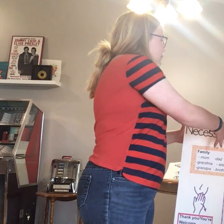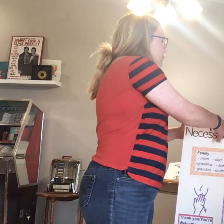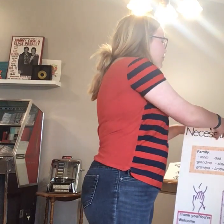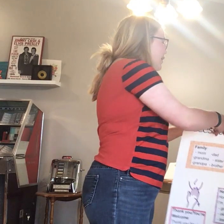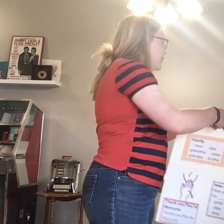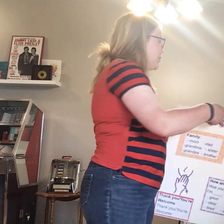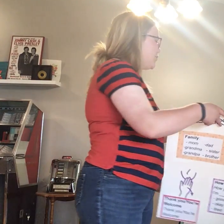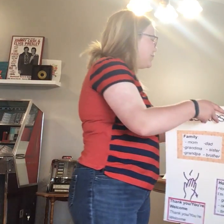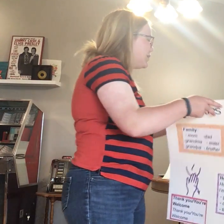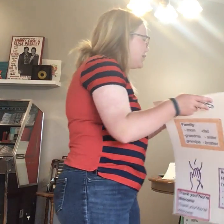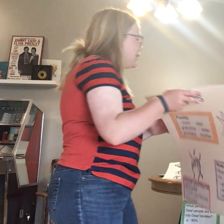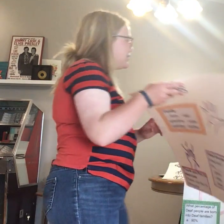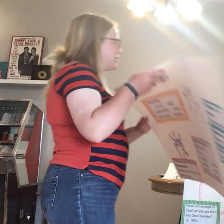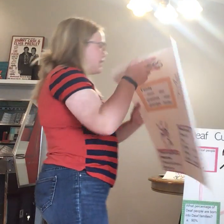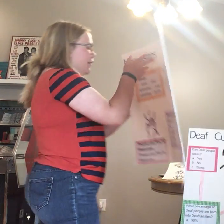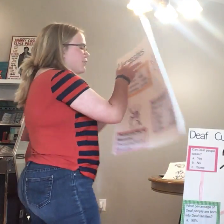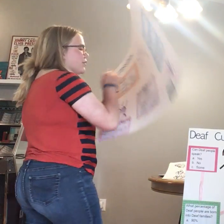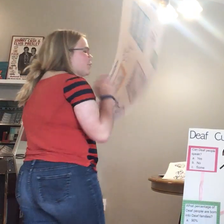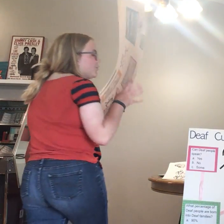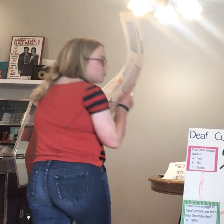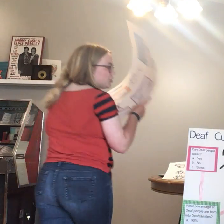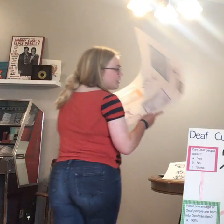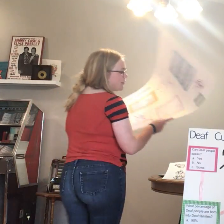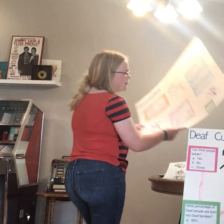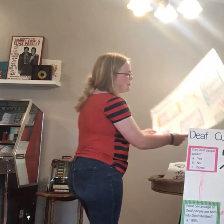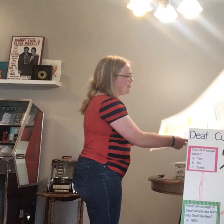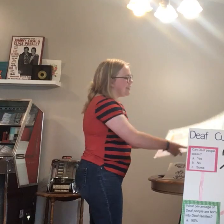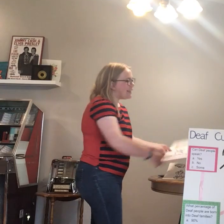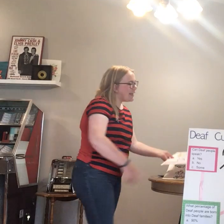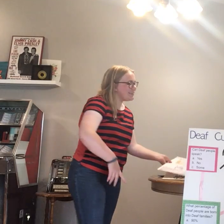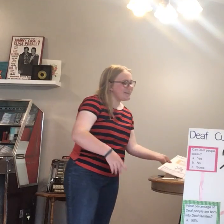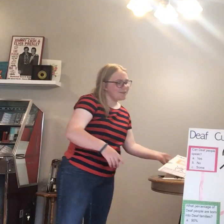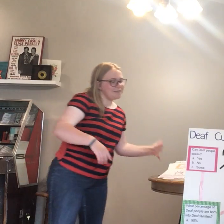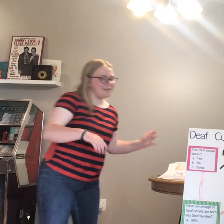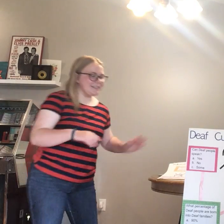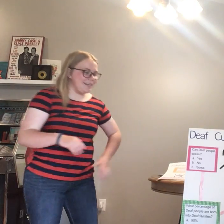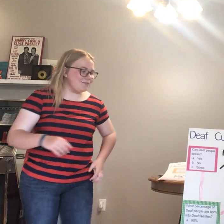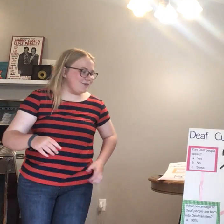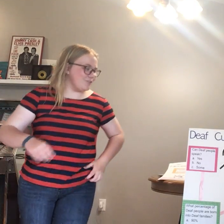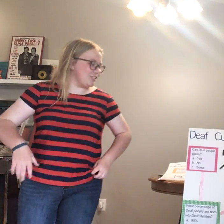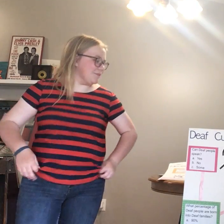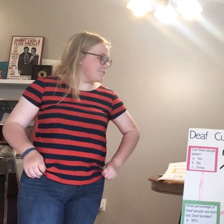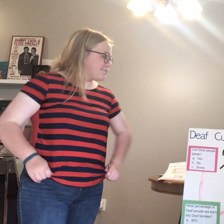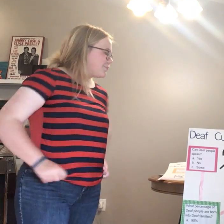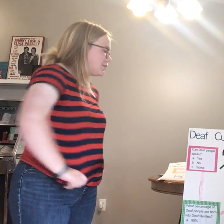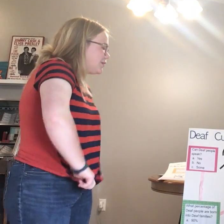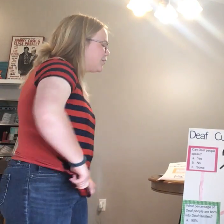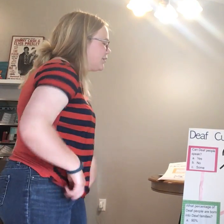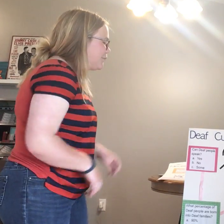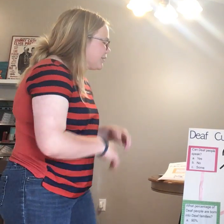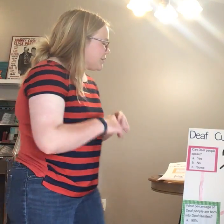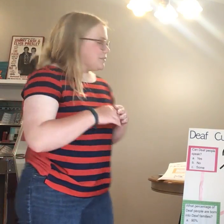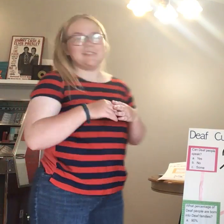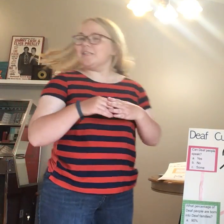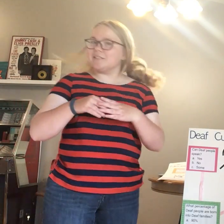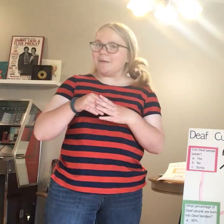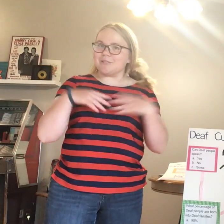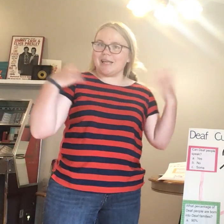Moving on to deaf culture. I love learning deaf culture. I'm just gonna ask